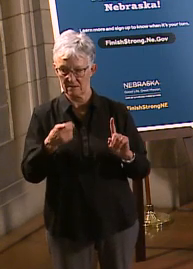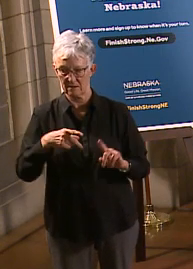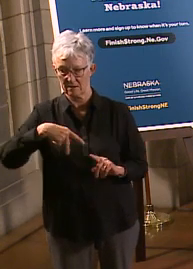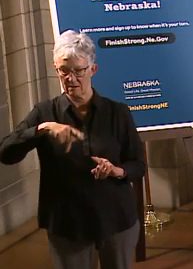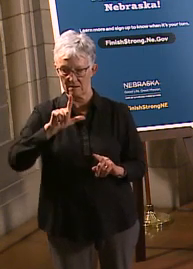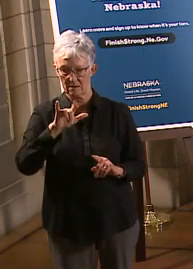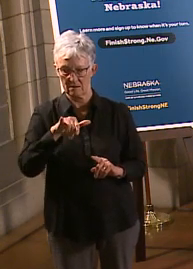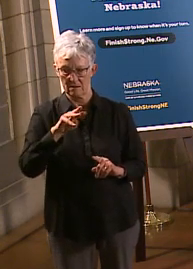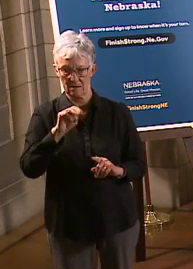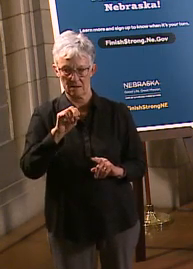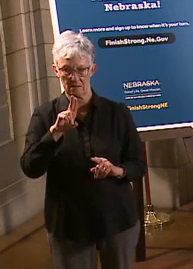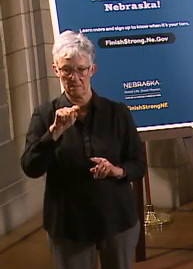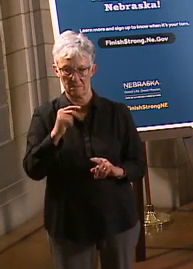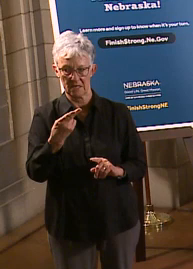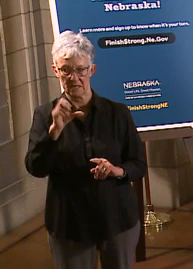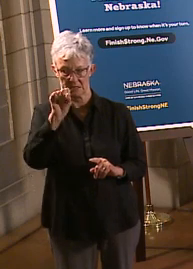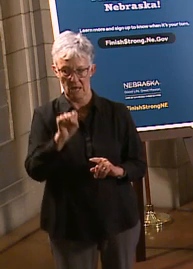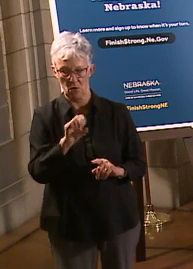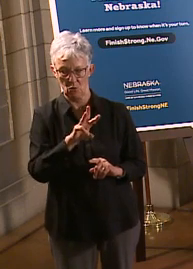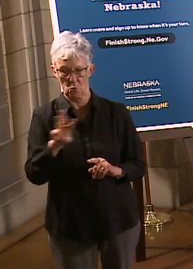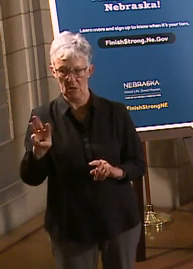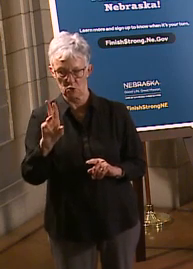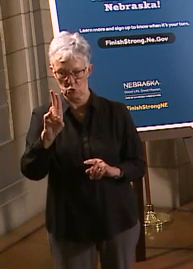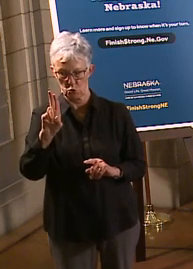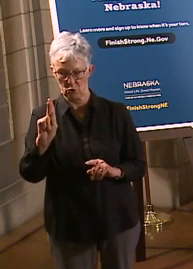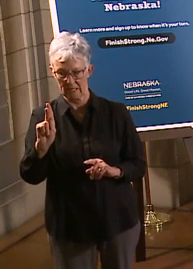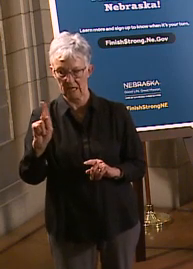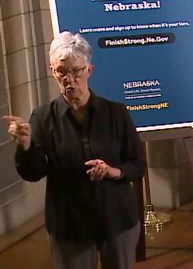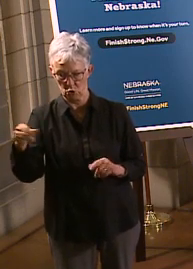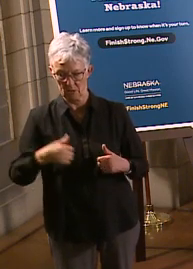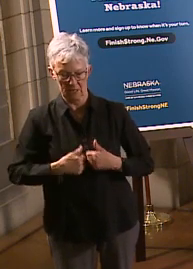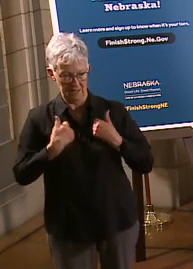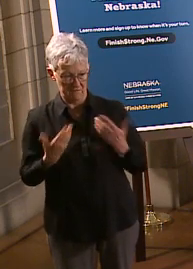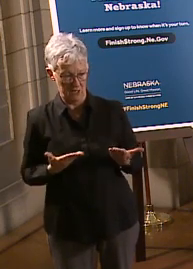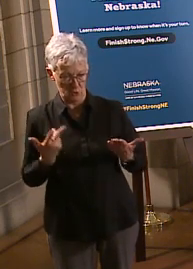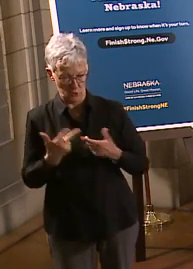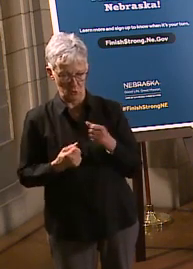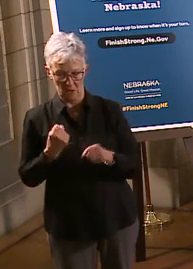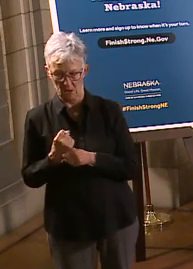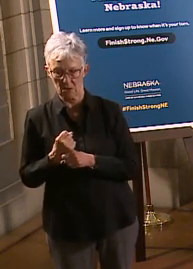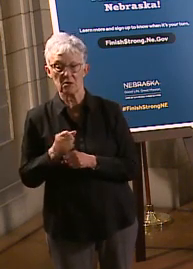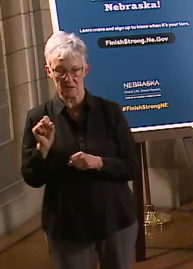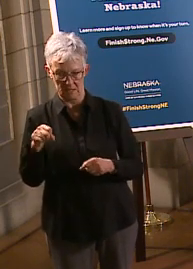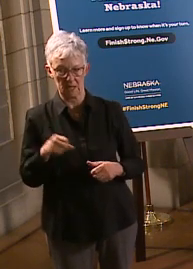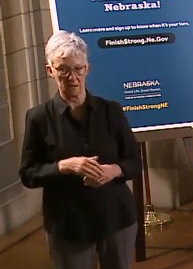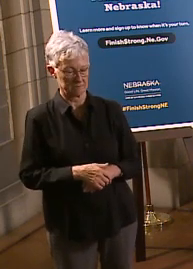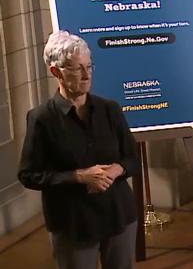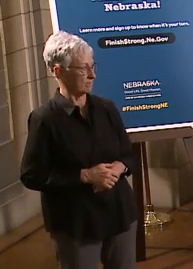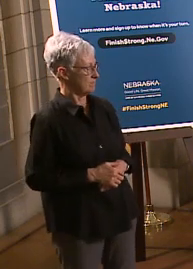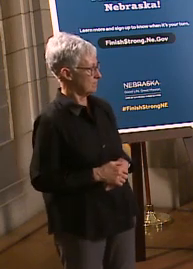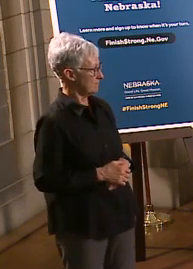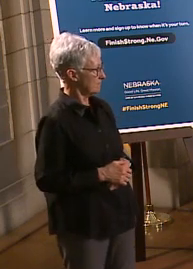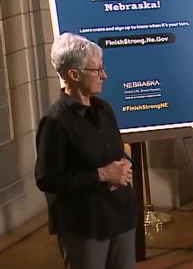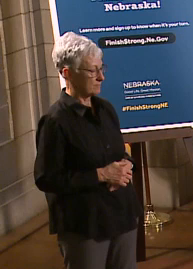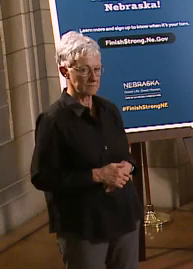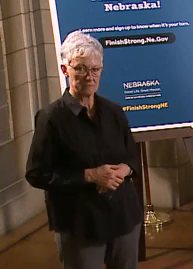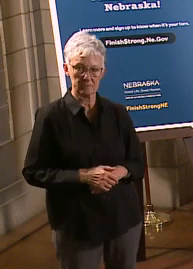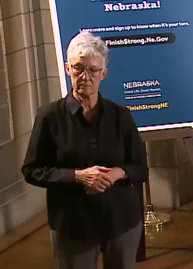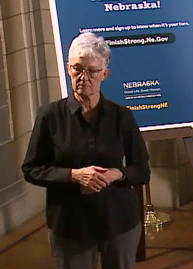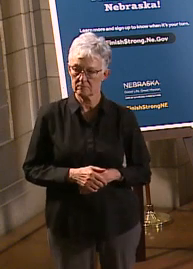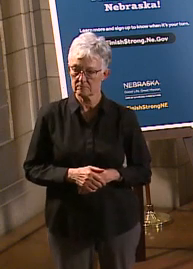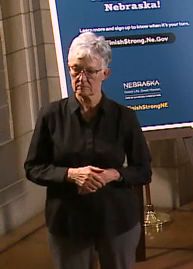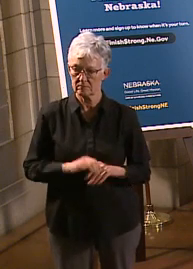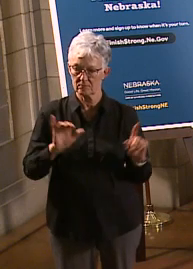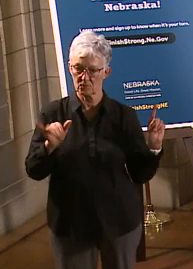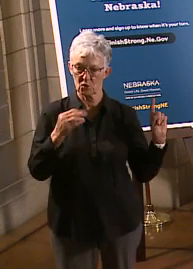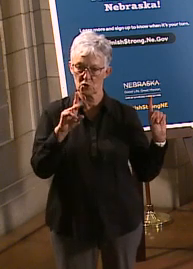of the UK. So thank you, Stuart. You've been here about 3 years, right? Yeah, 3 years, great. We've got a couple more questions for you, Tom. Julian wants